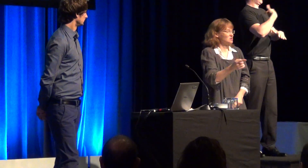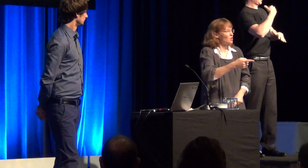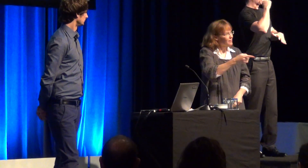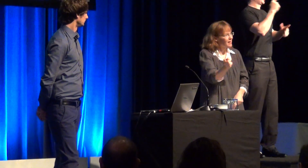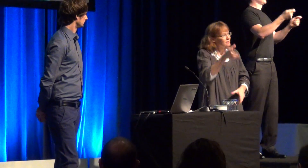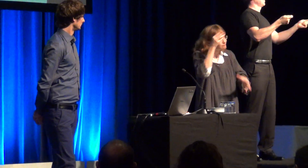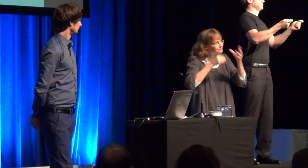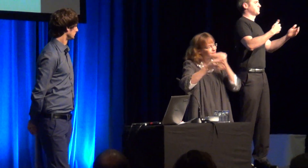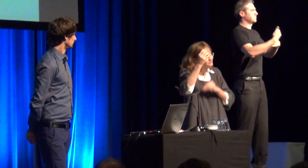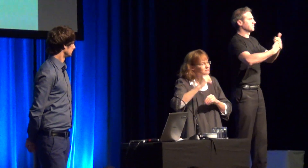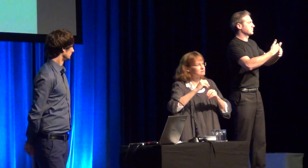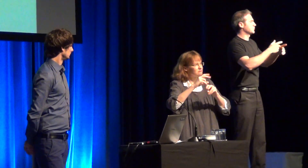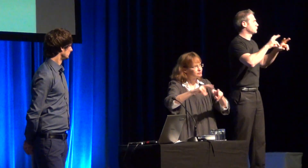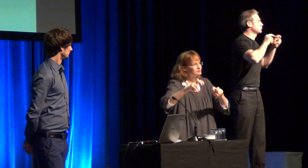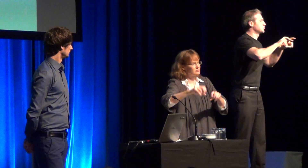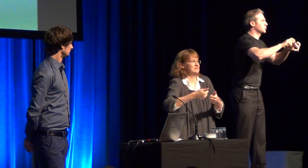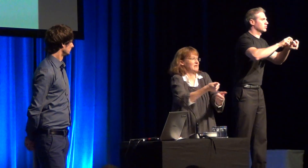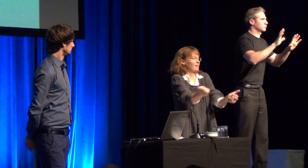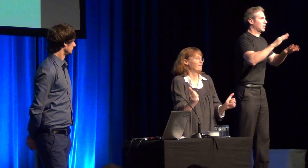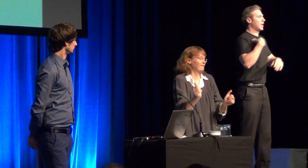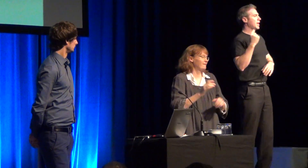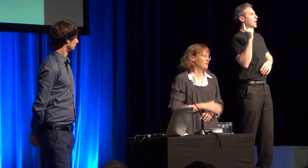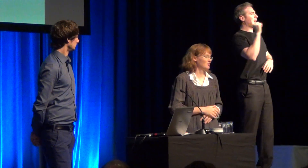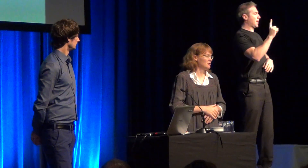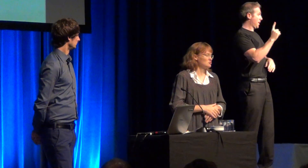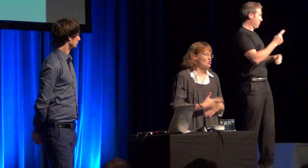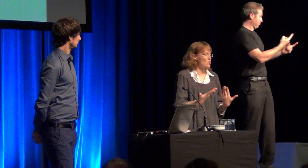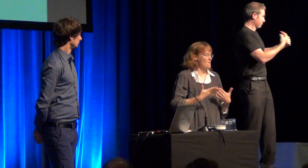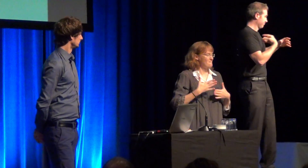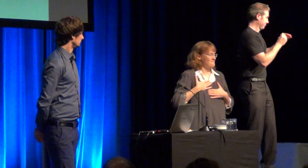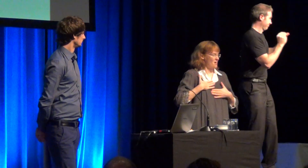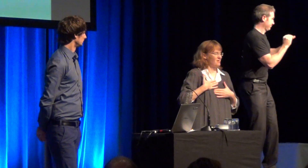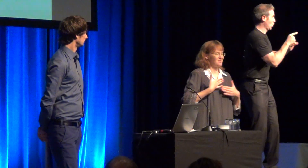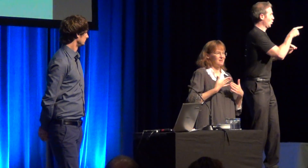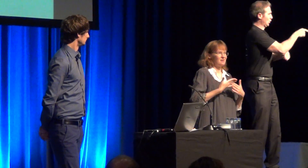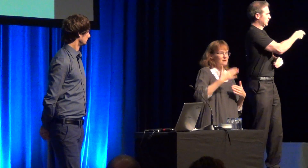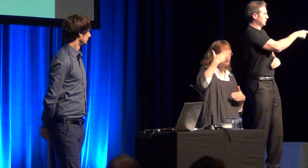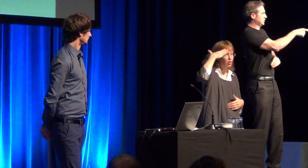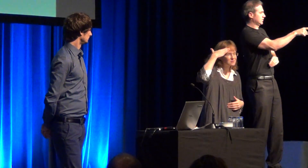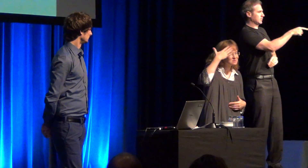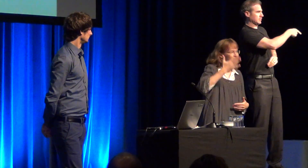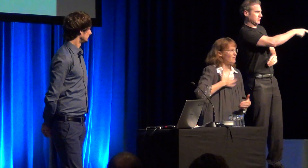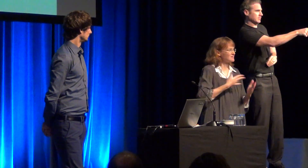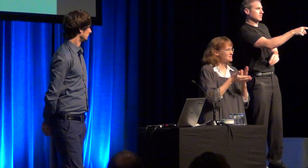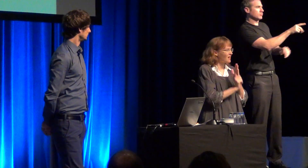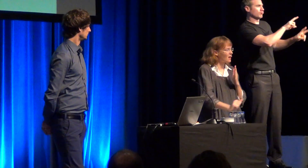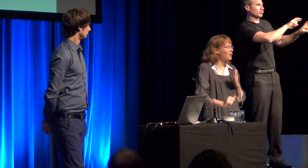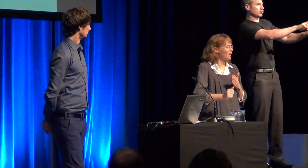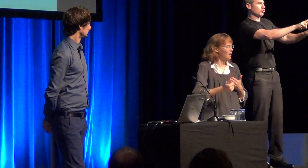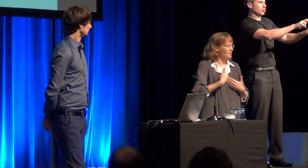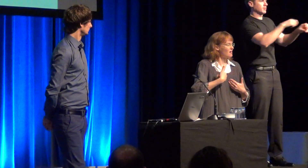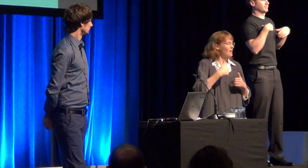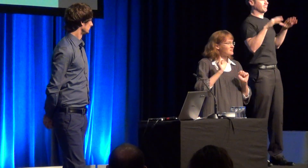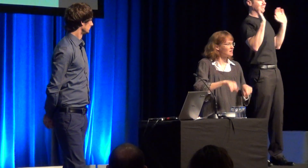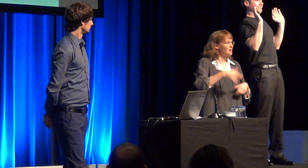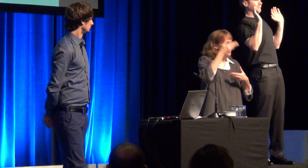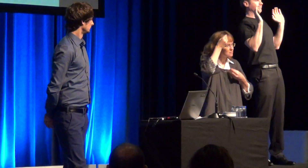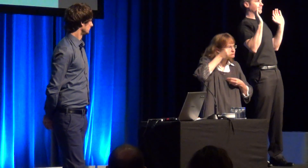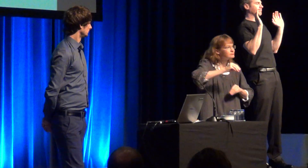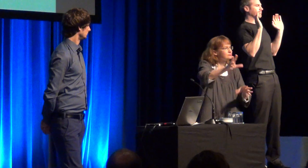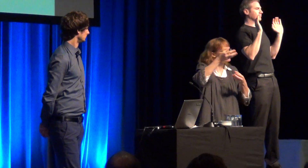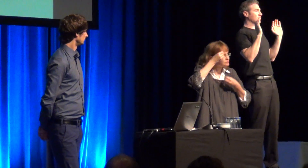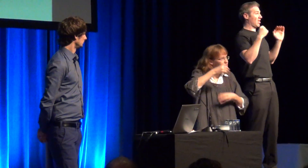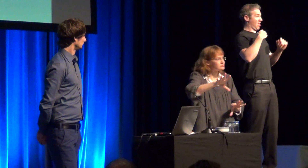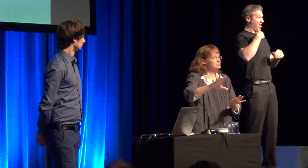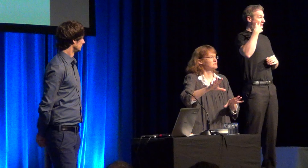would train people to conduct research, so they would do that independently. So I share my knowledge